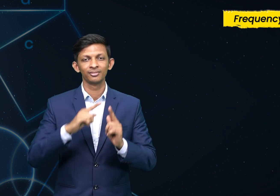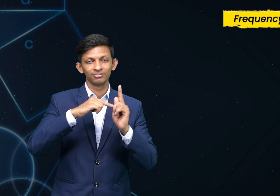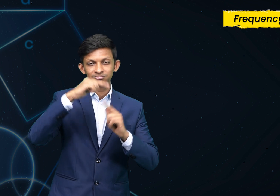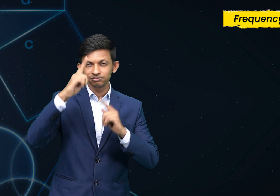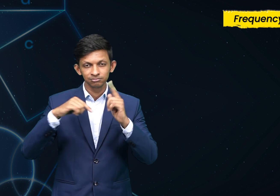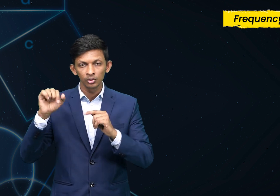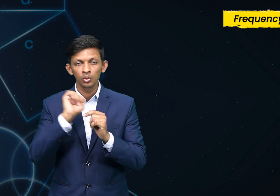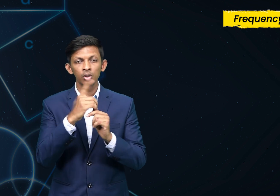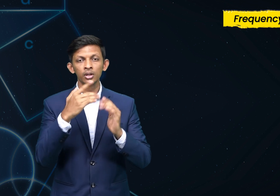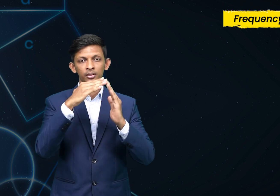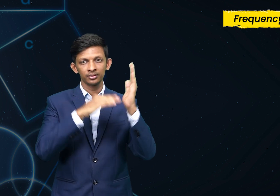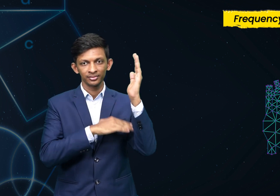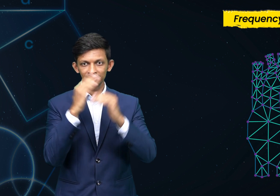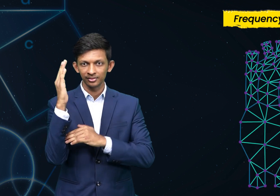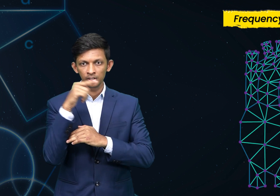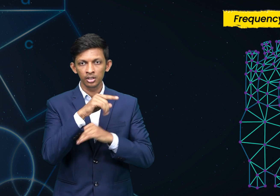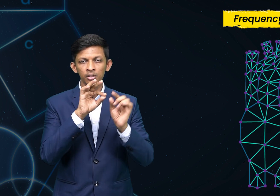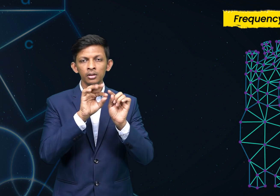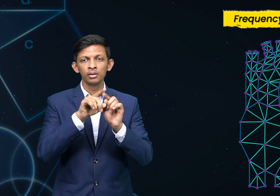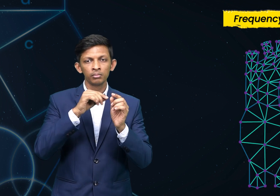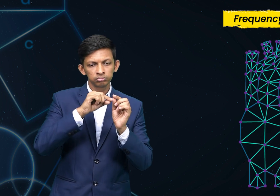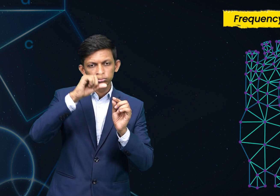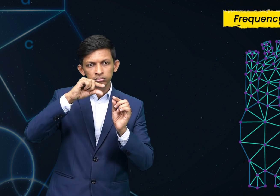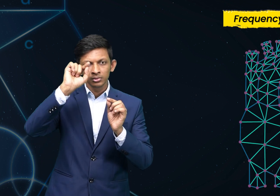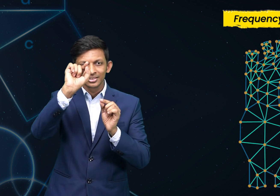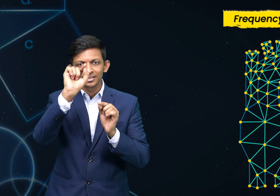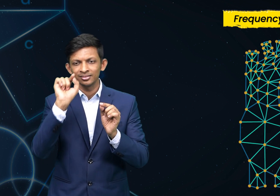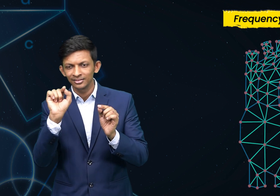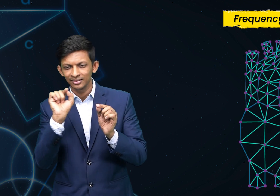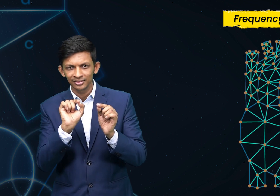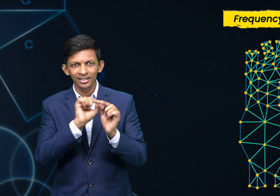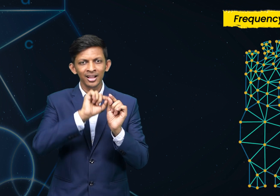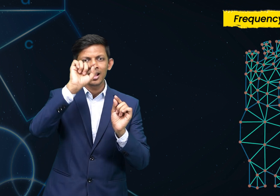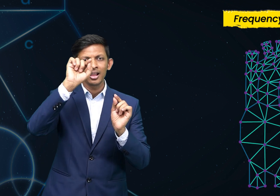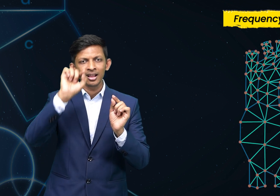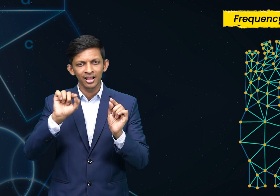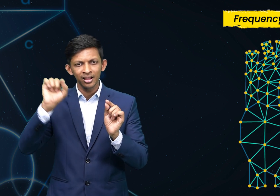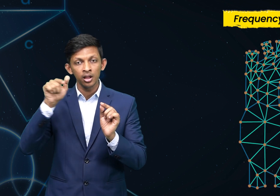A frequency polygon is a line graph for the graphical representation of the frequency distribution.